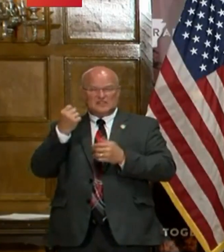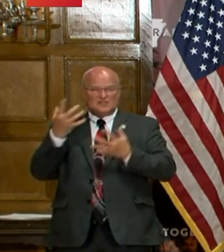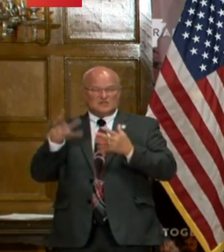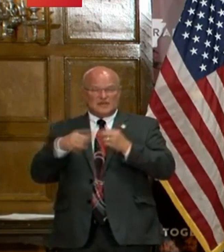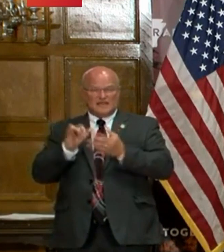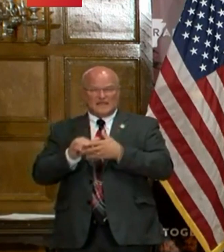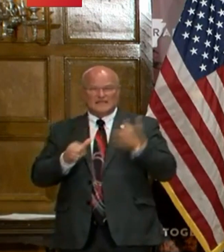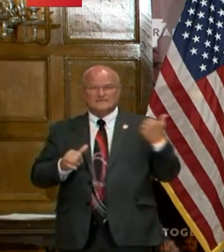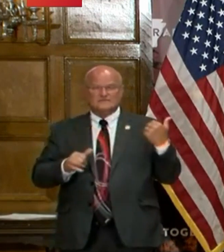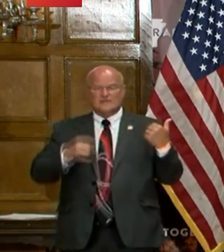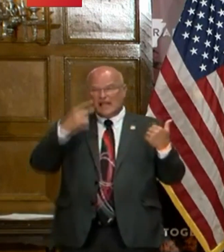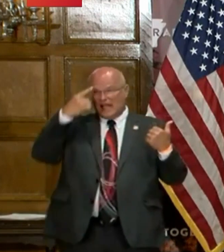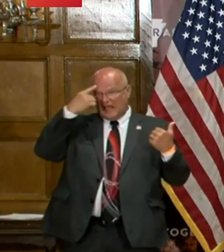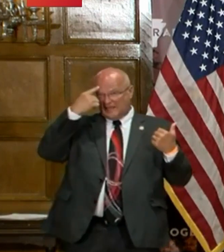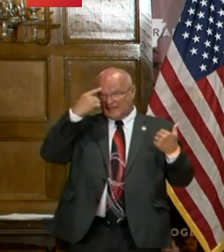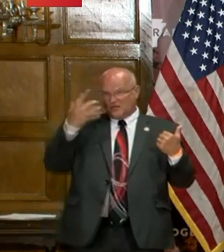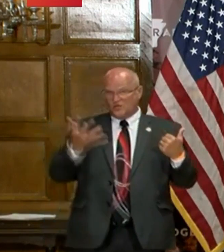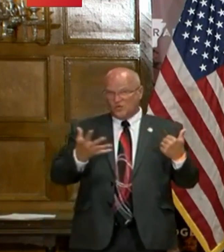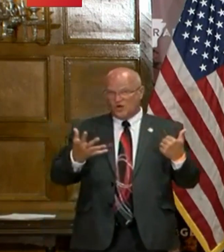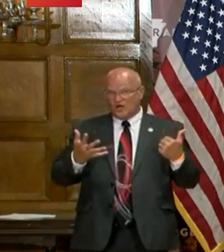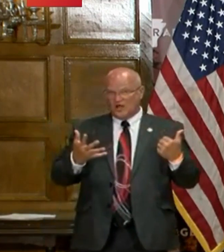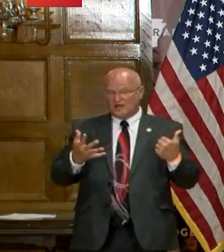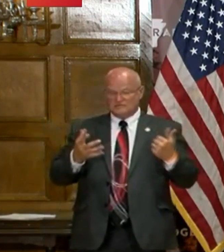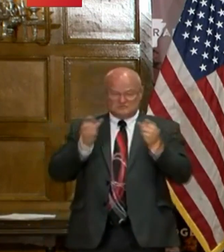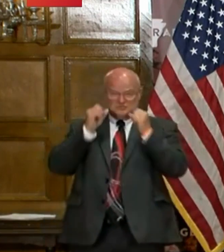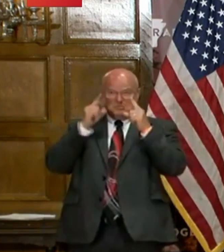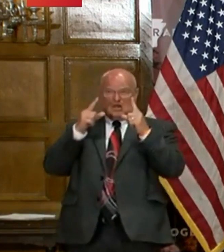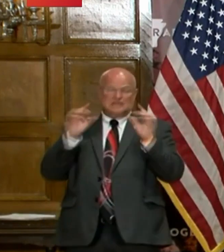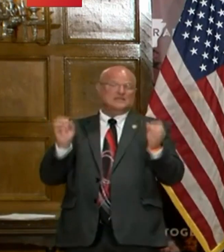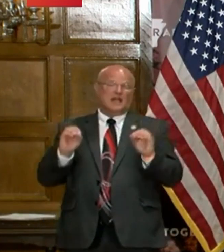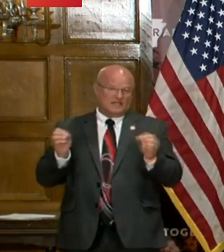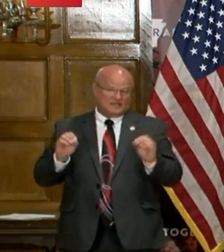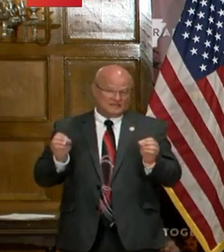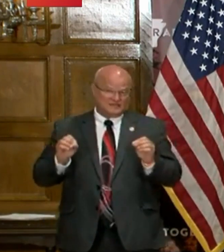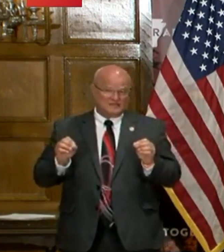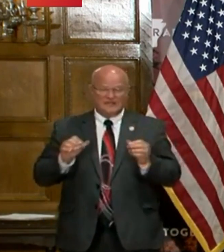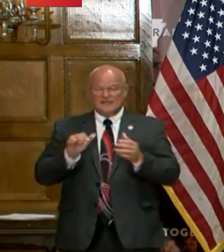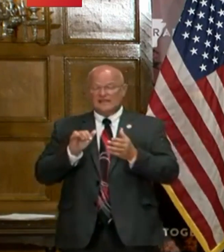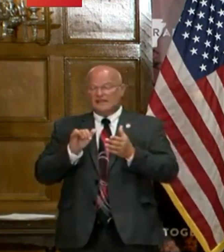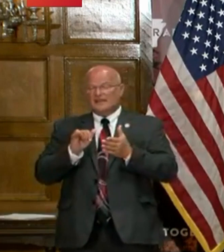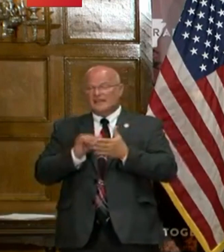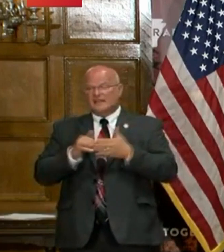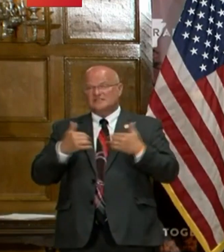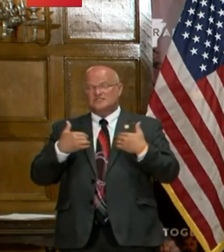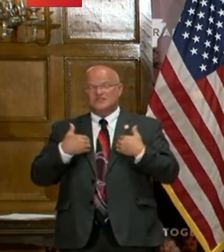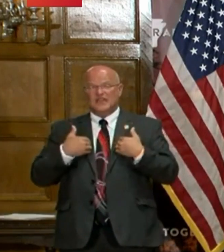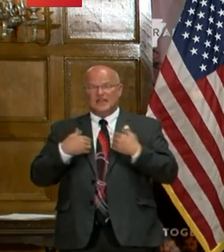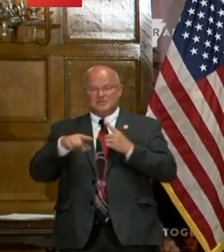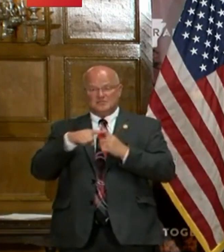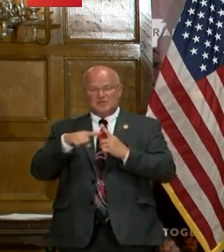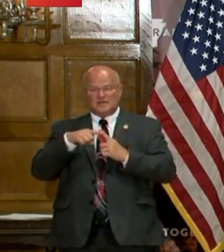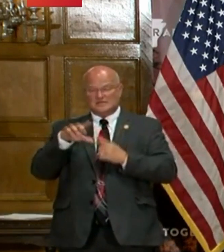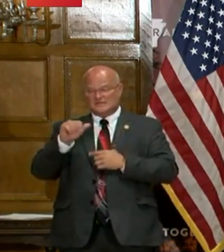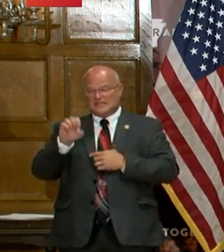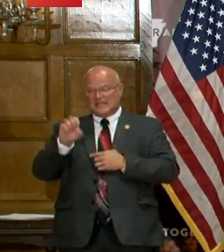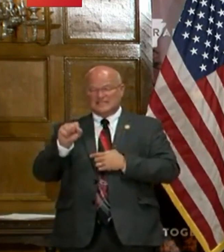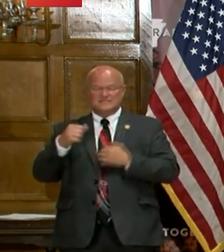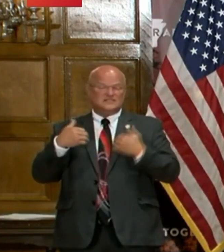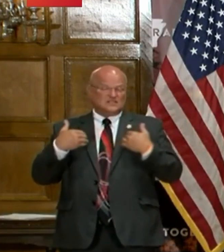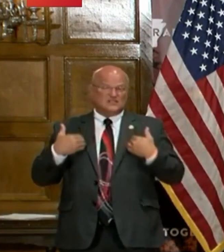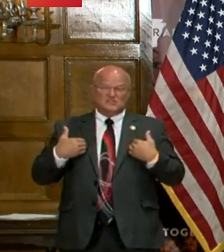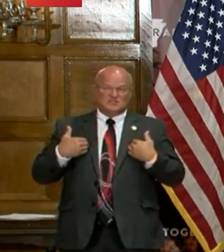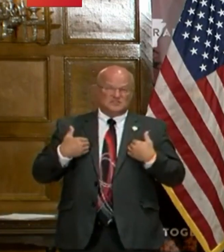First of all, I think the takeaway is there's not any real surprises that you've had positive cases. You've